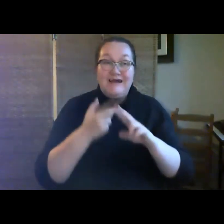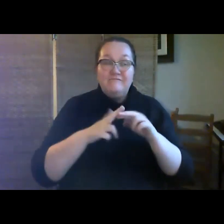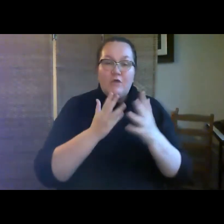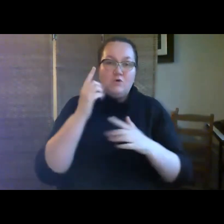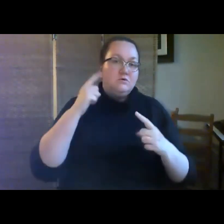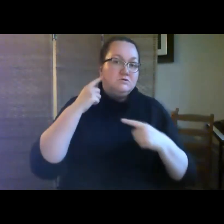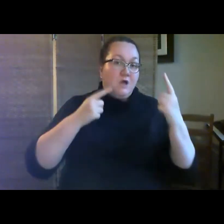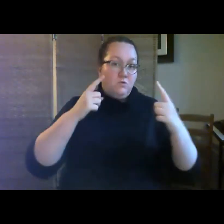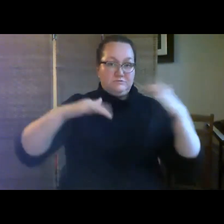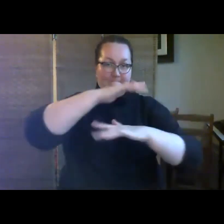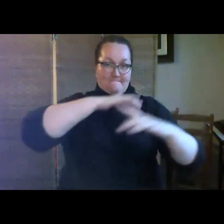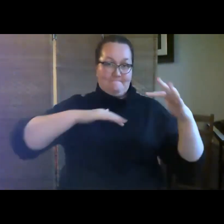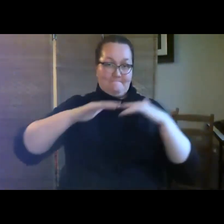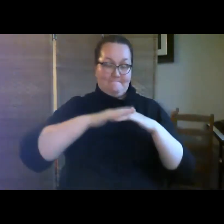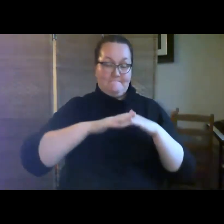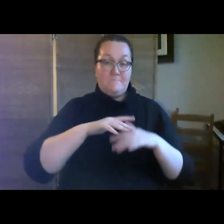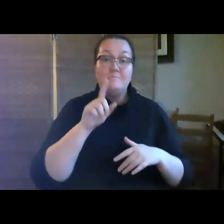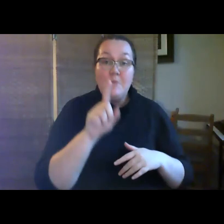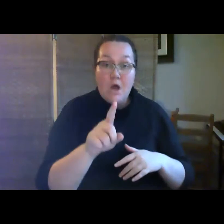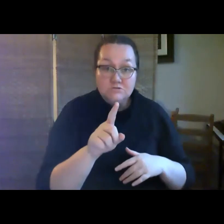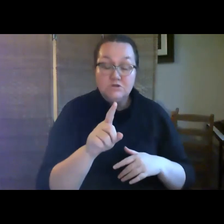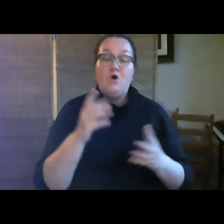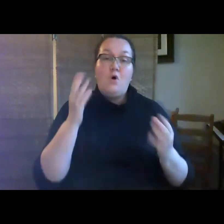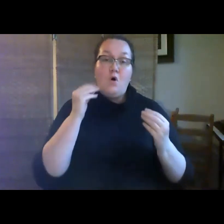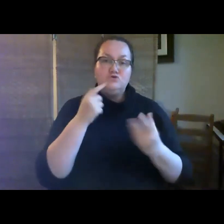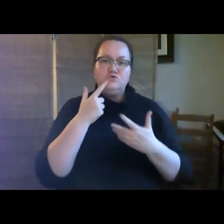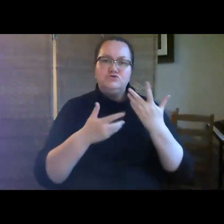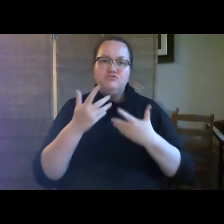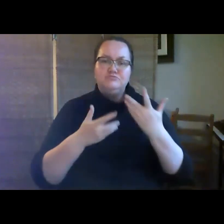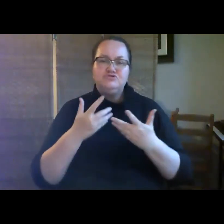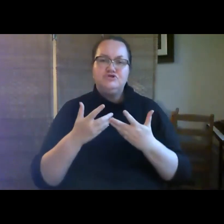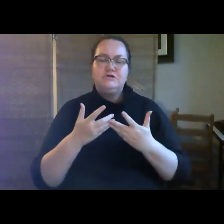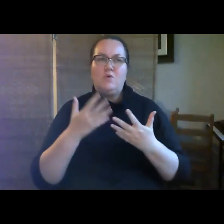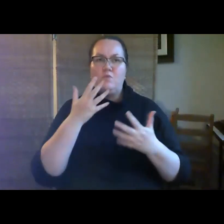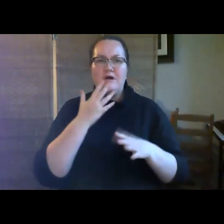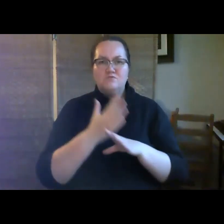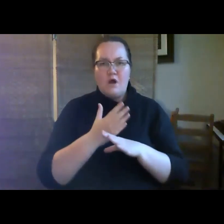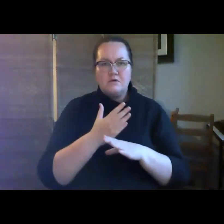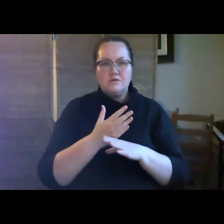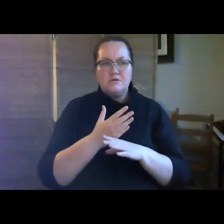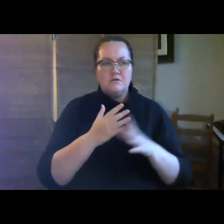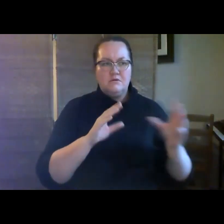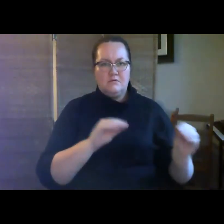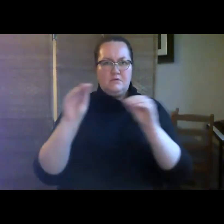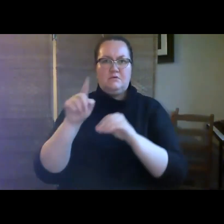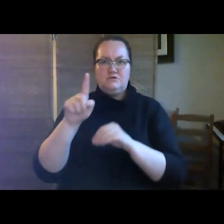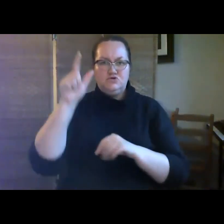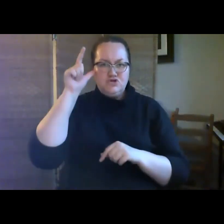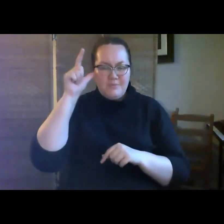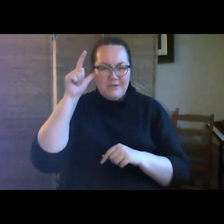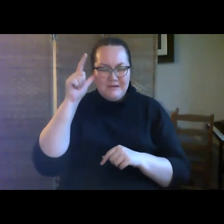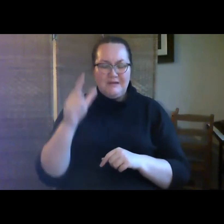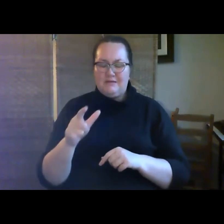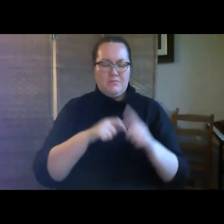audio translation for the audio description, when we took the work to Germany, this presented a series of